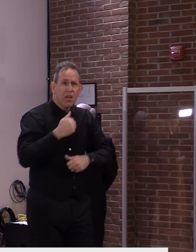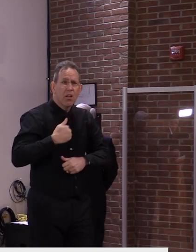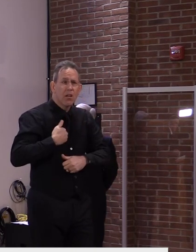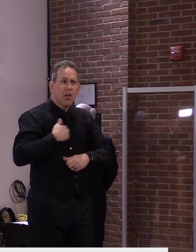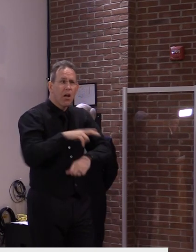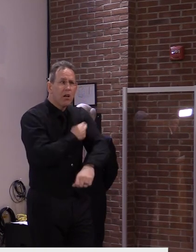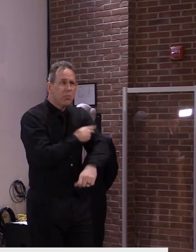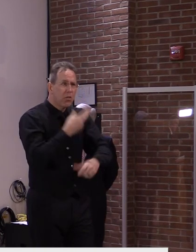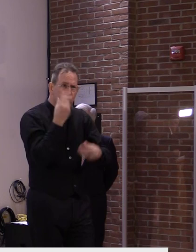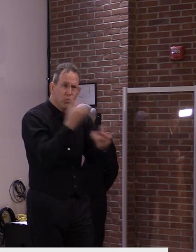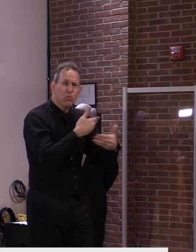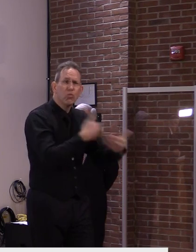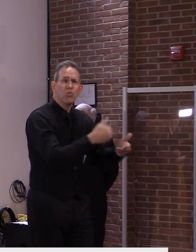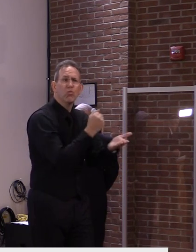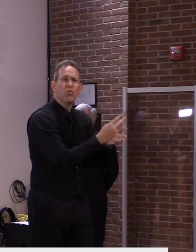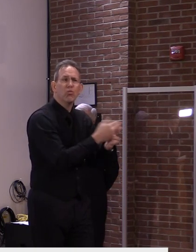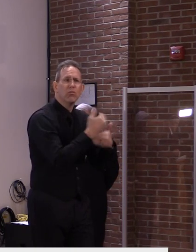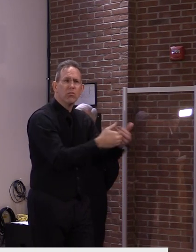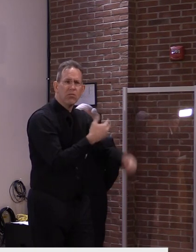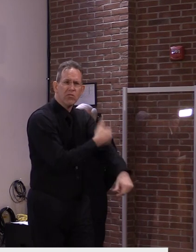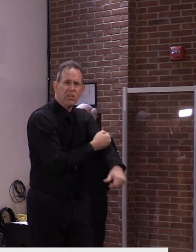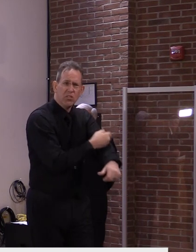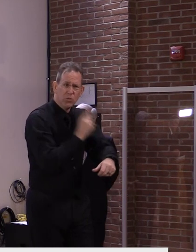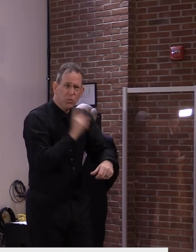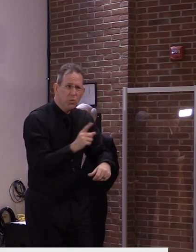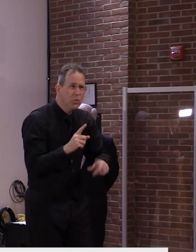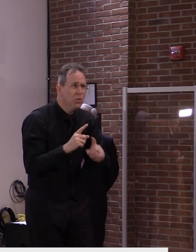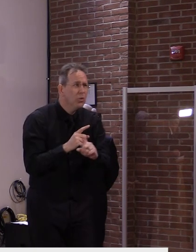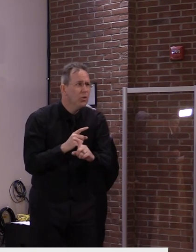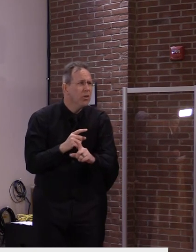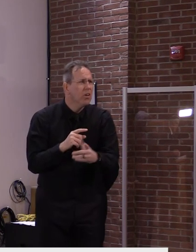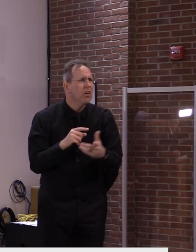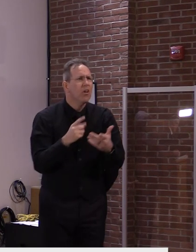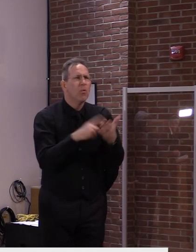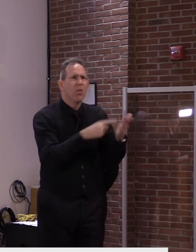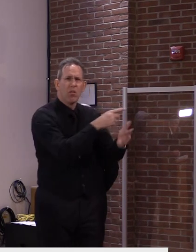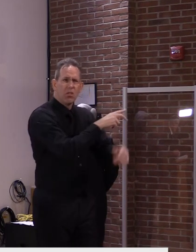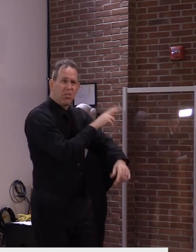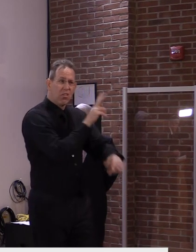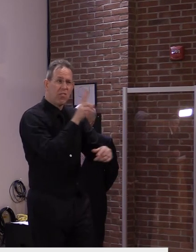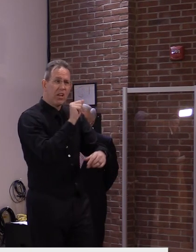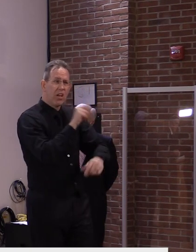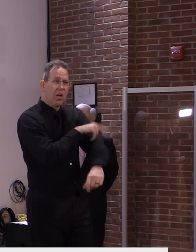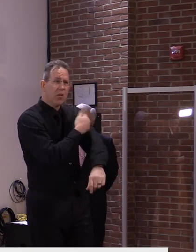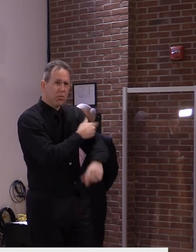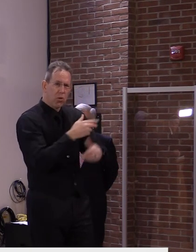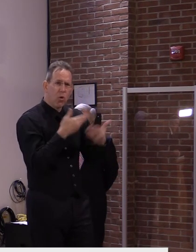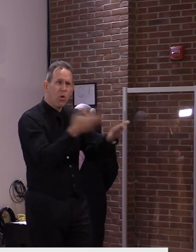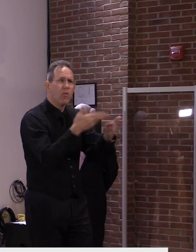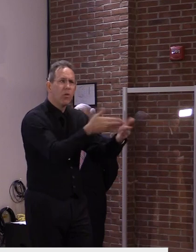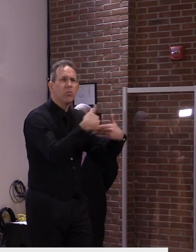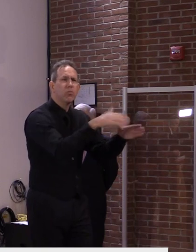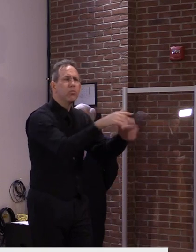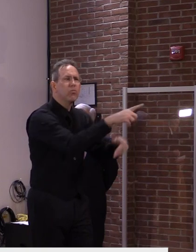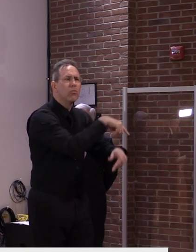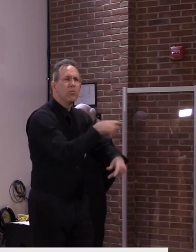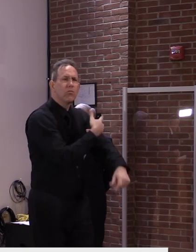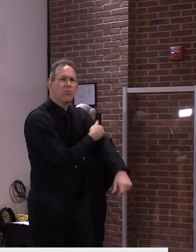the VA, what they're offering, and, you know, are there clinics and vaccines impacting the Vermont